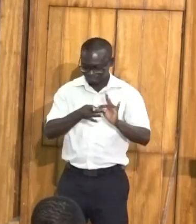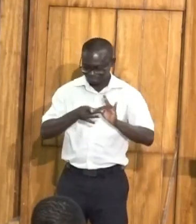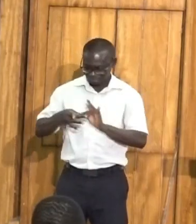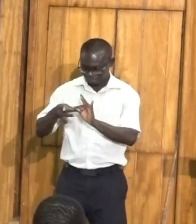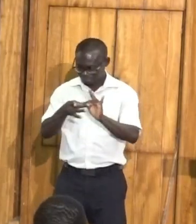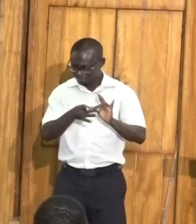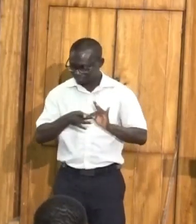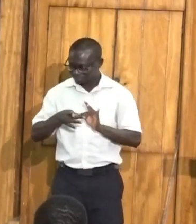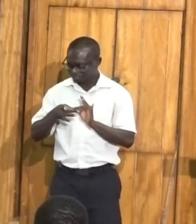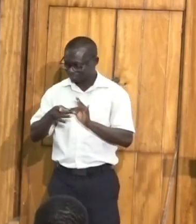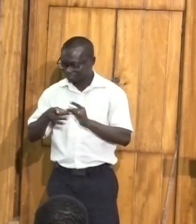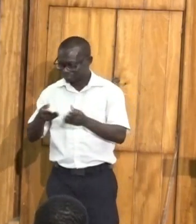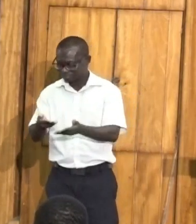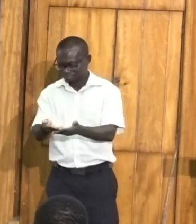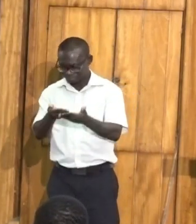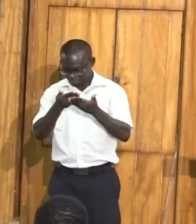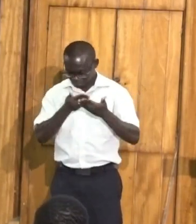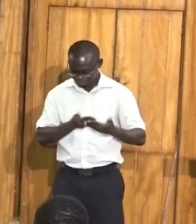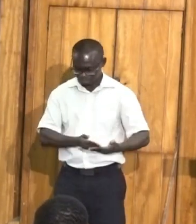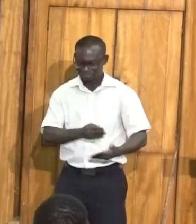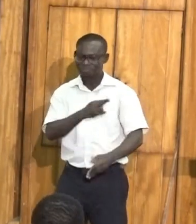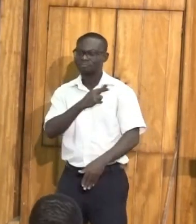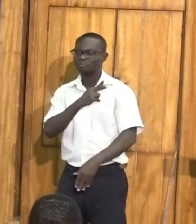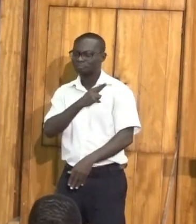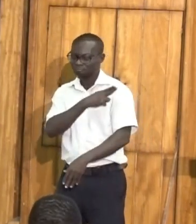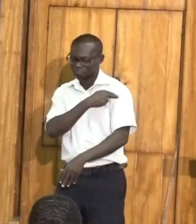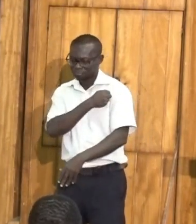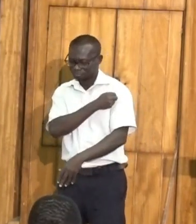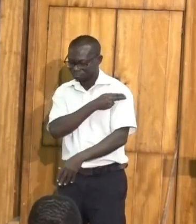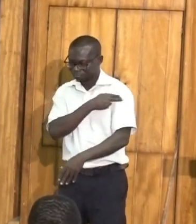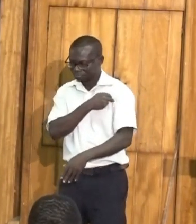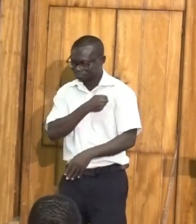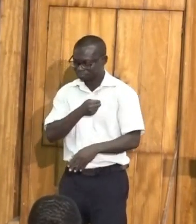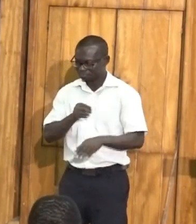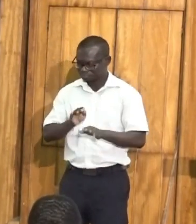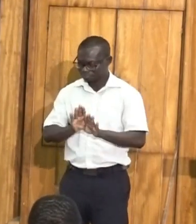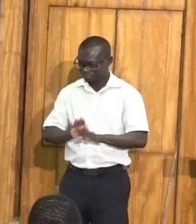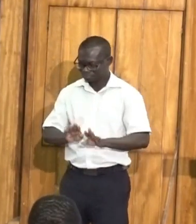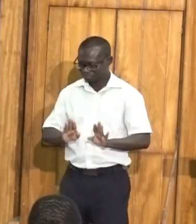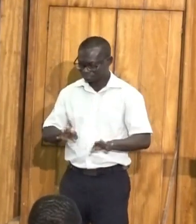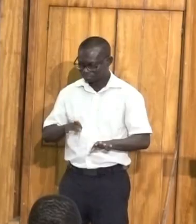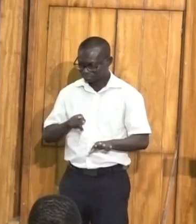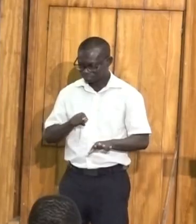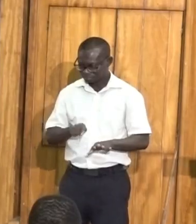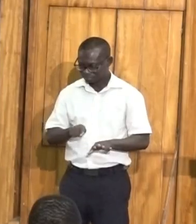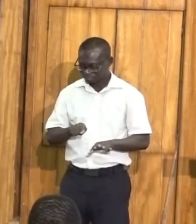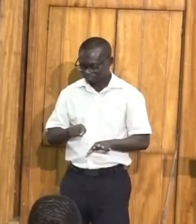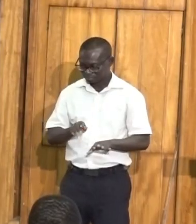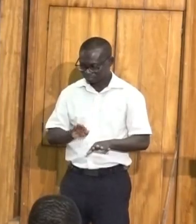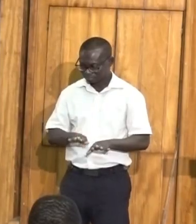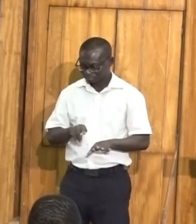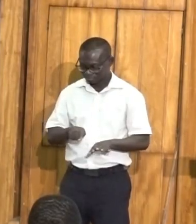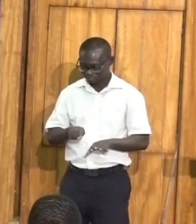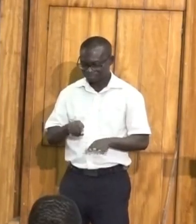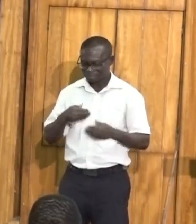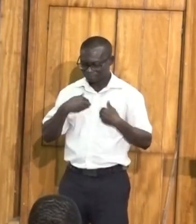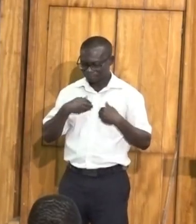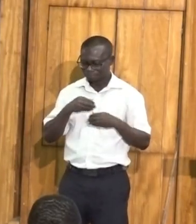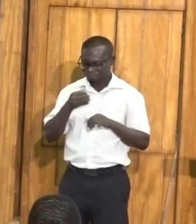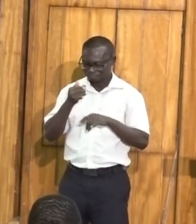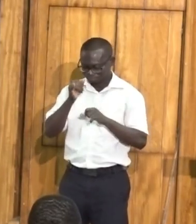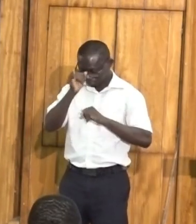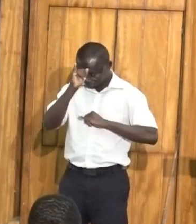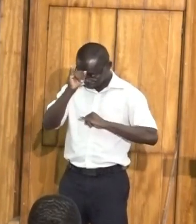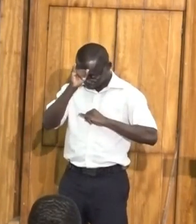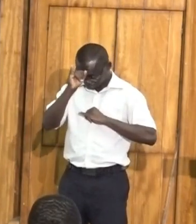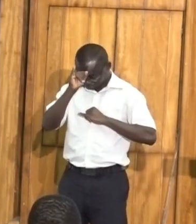brought this child back to the facility. And because the child was already presenting with some opportunistic infection, already